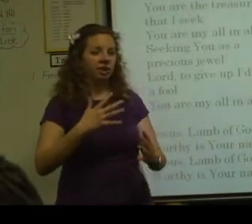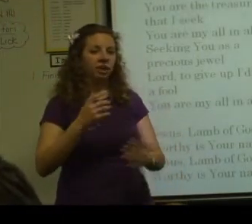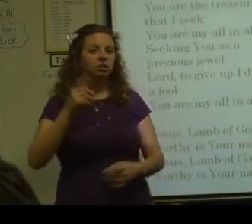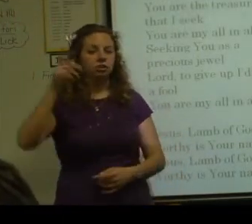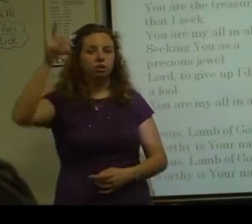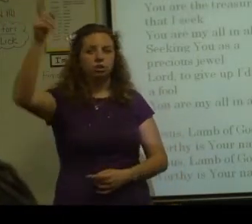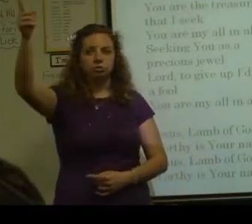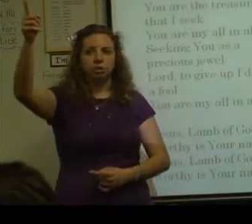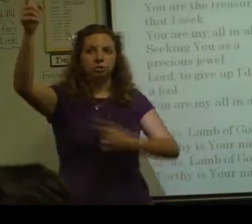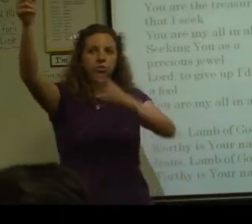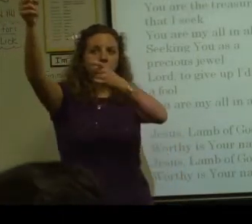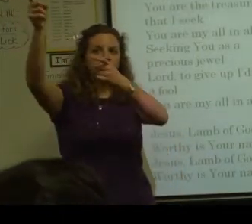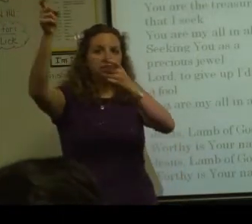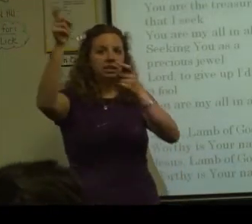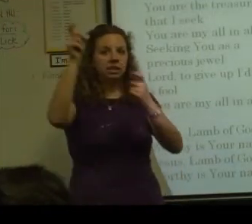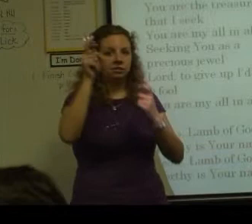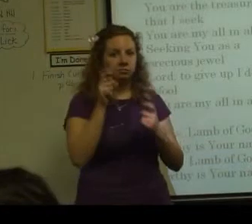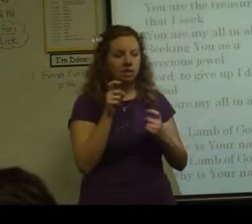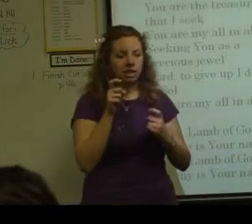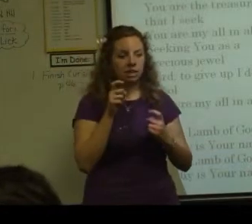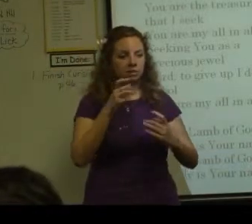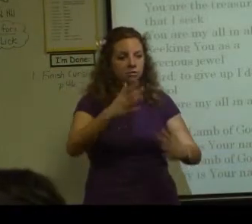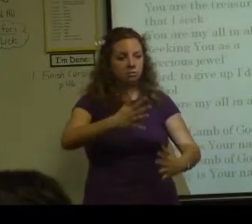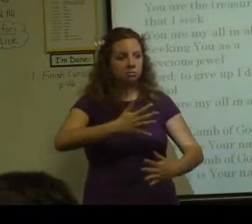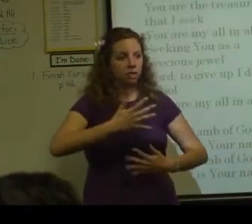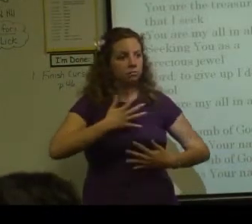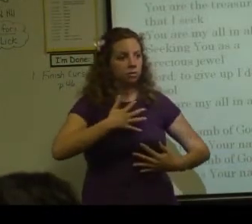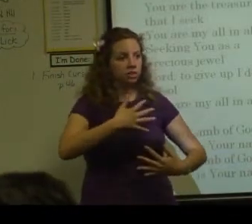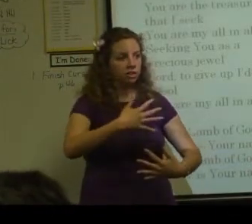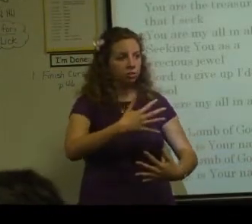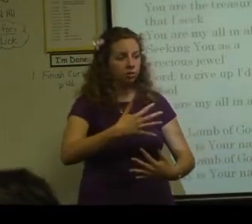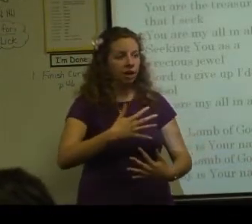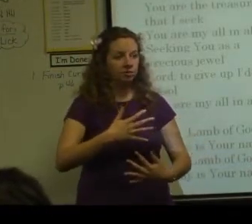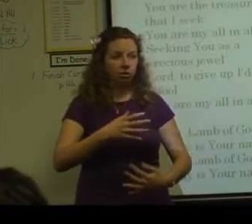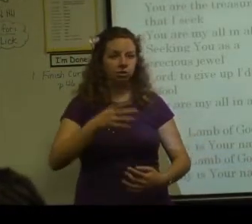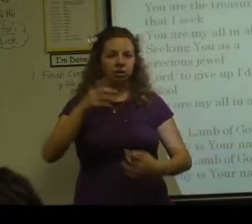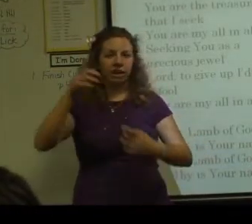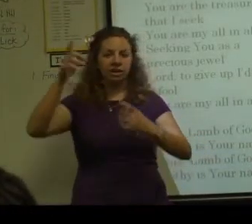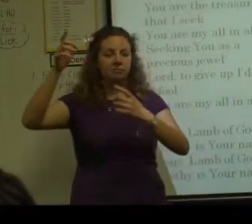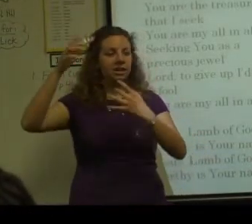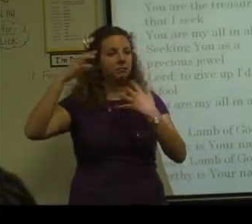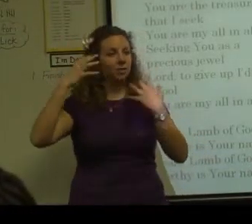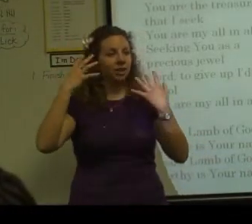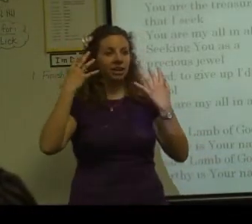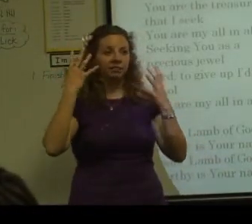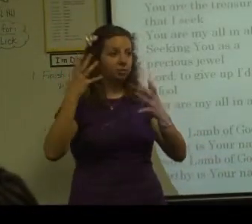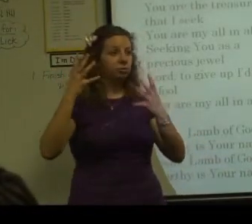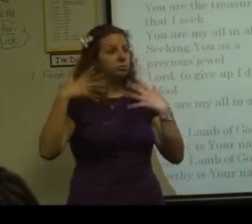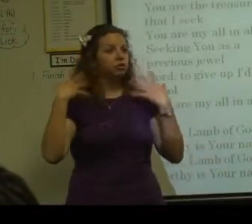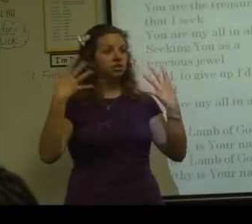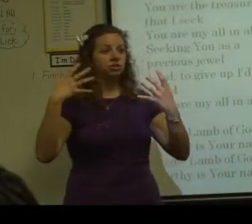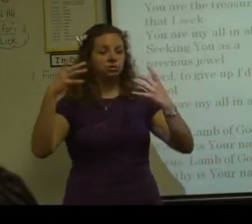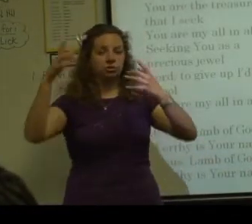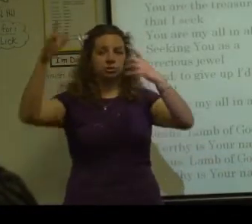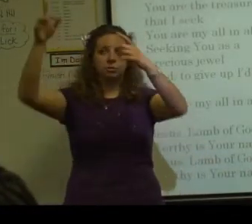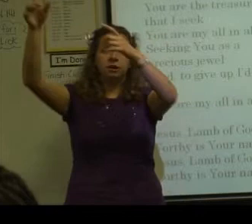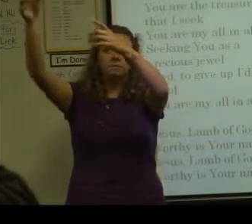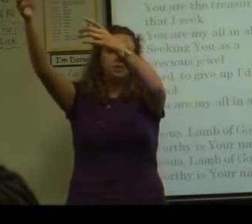like, so you could do you give me like breathing or breath, or you could kind of make it more like a fluid motion just so it looks fair.